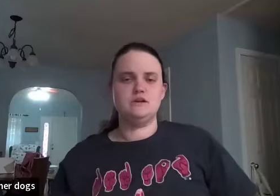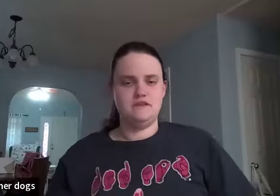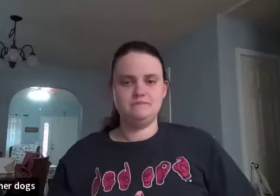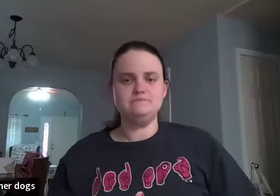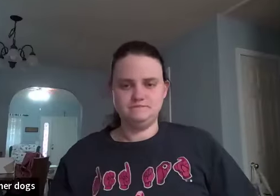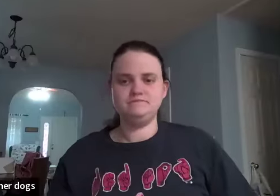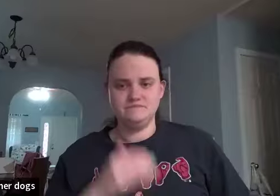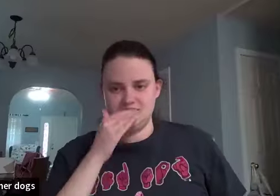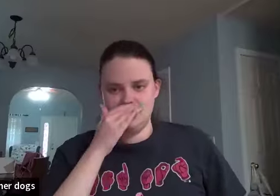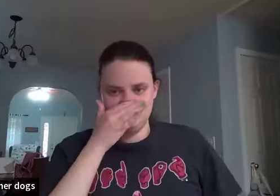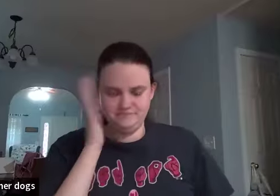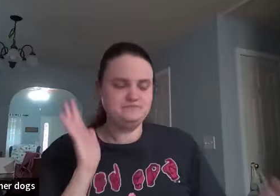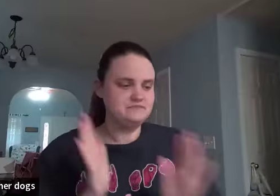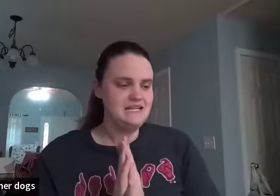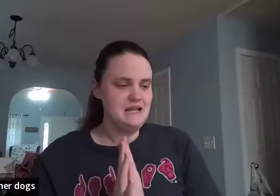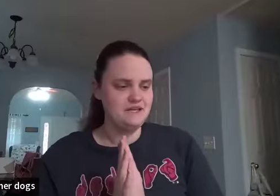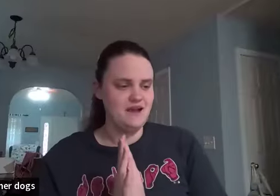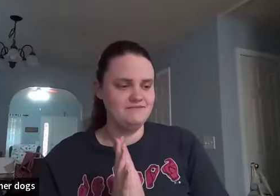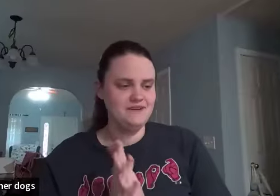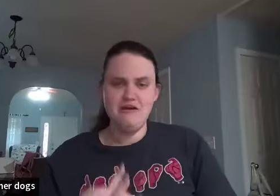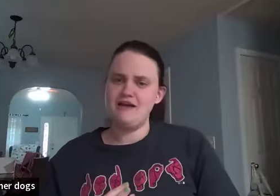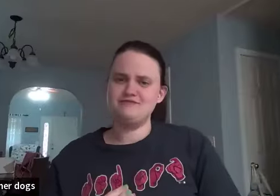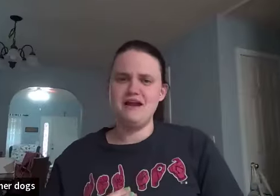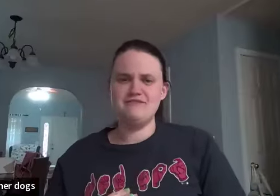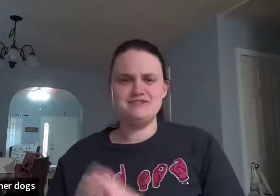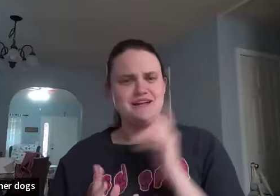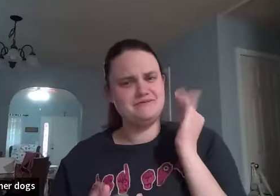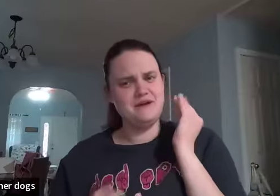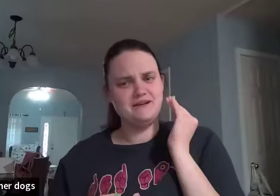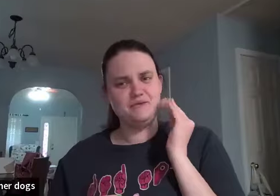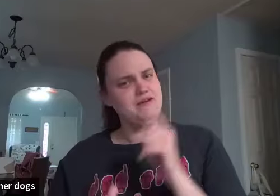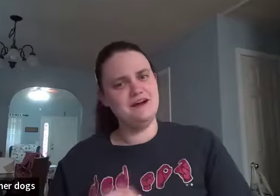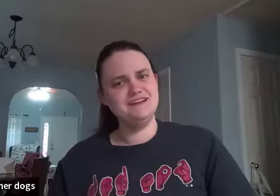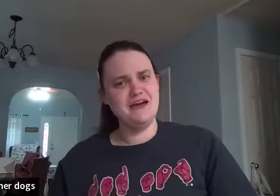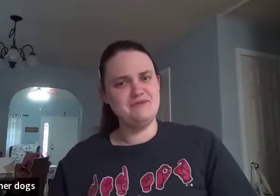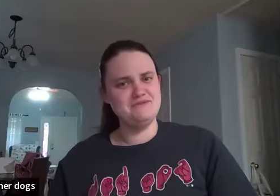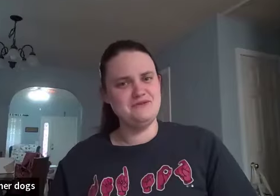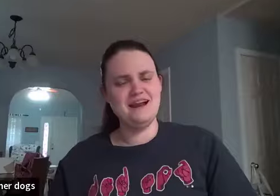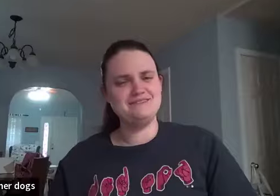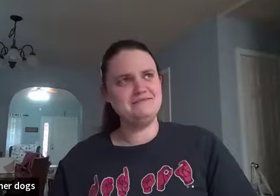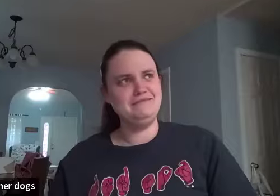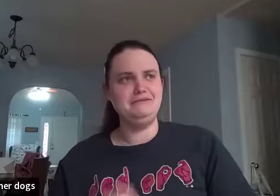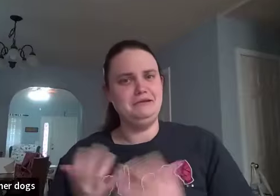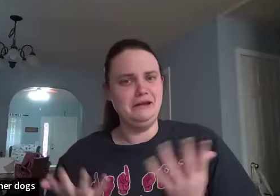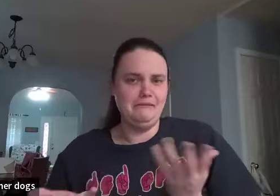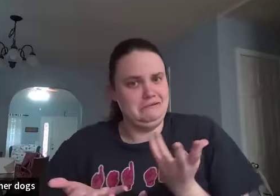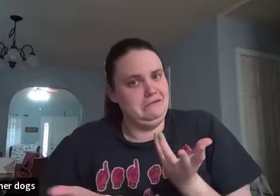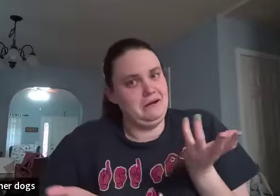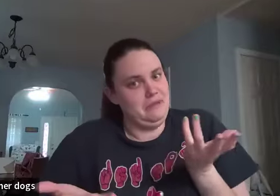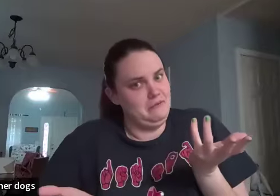that sort of thing. So, but yeah, I'm sorry. I was like, I thought about, I was like, we've not done that one before. And I was like, you're not a bad